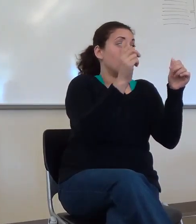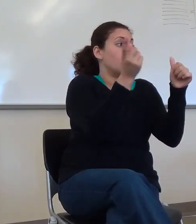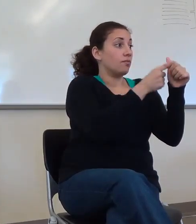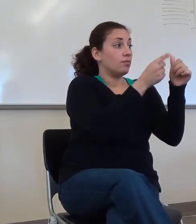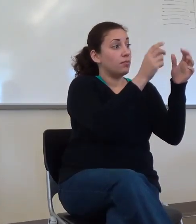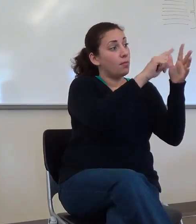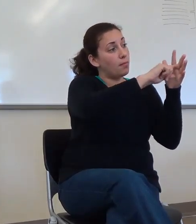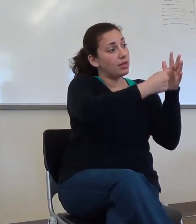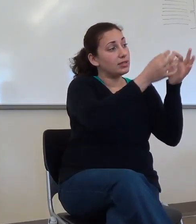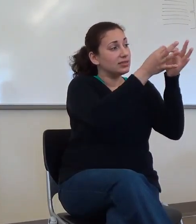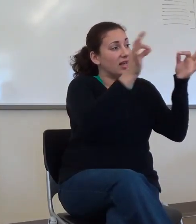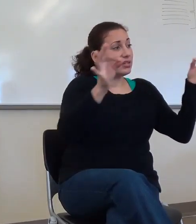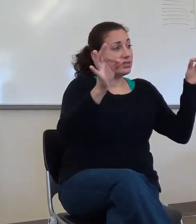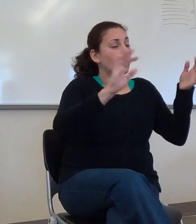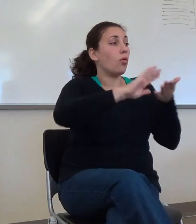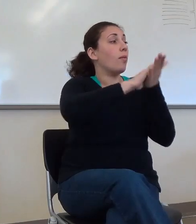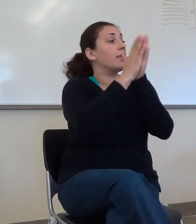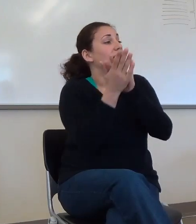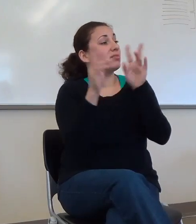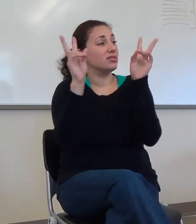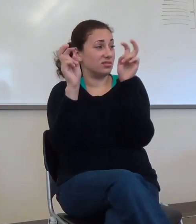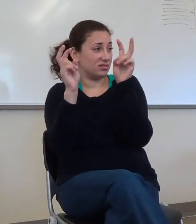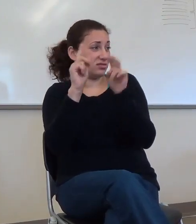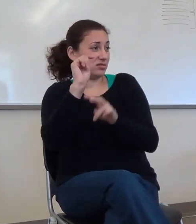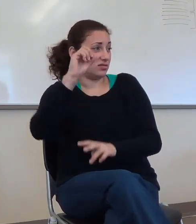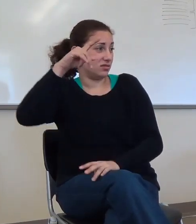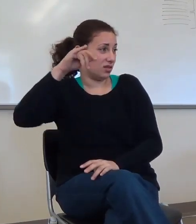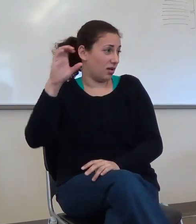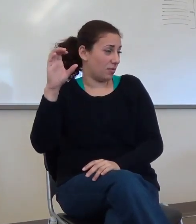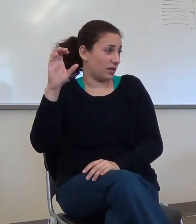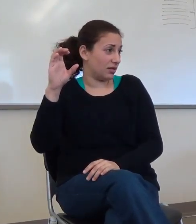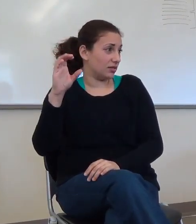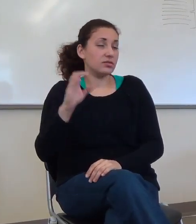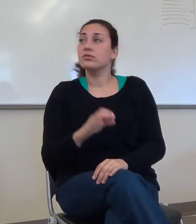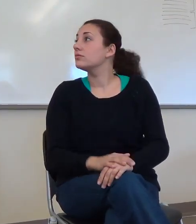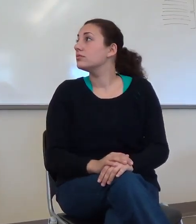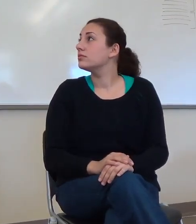does that work here? If we did this, is the topic